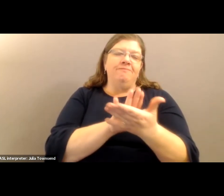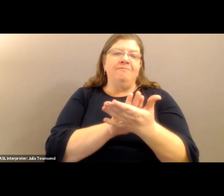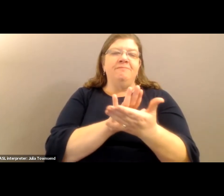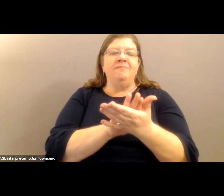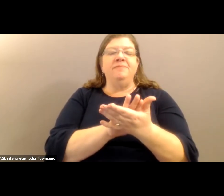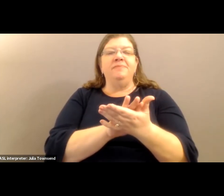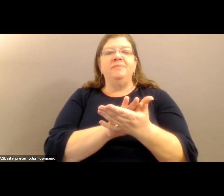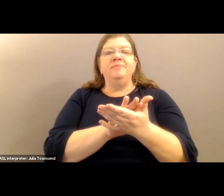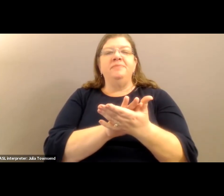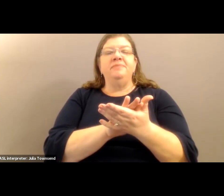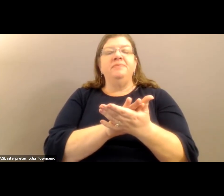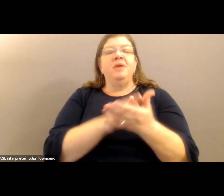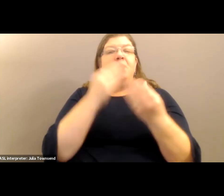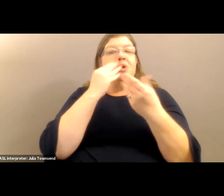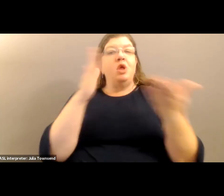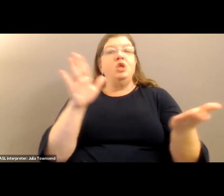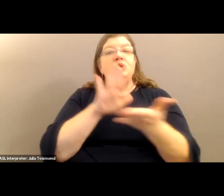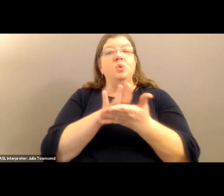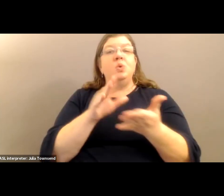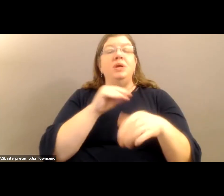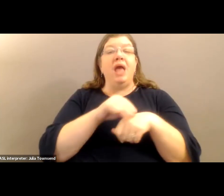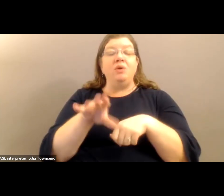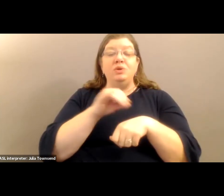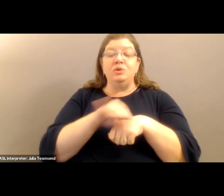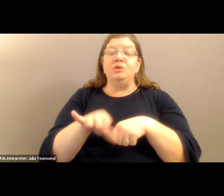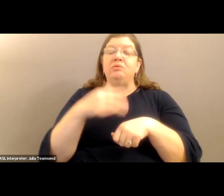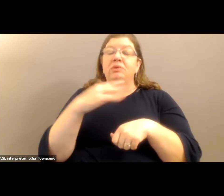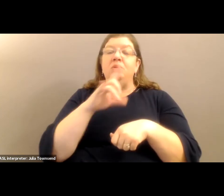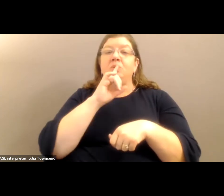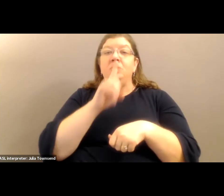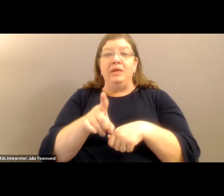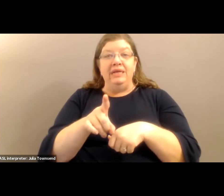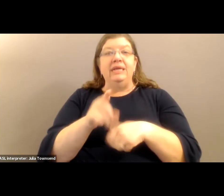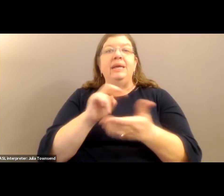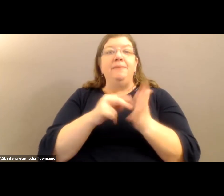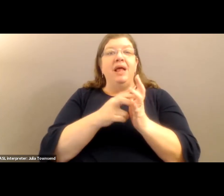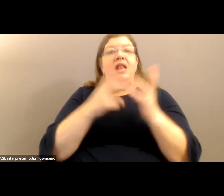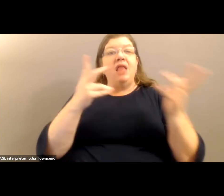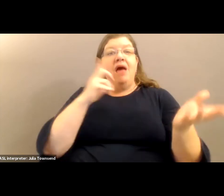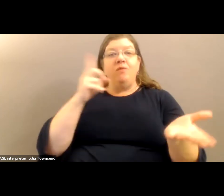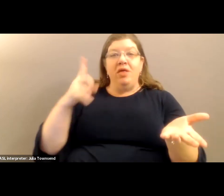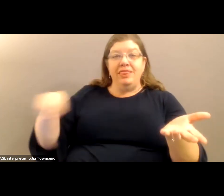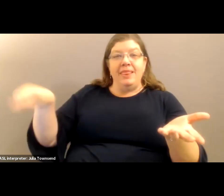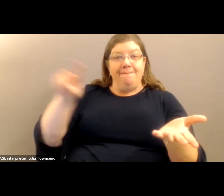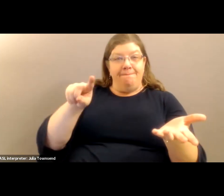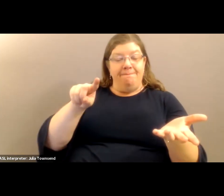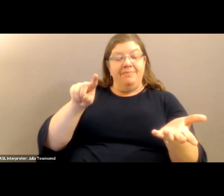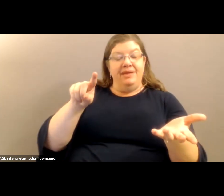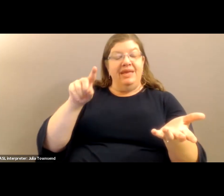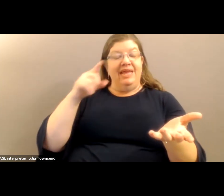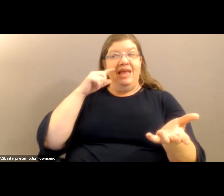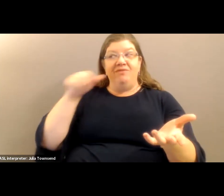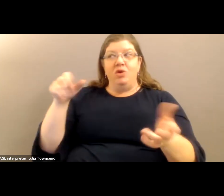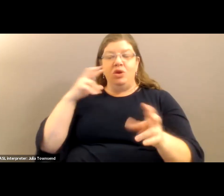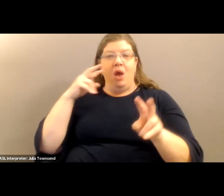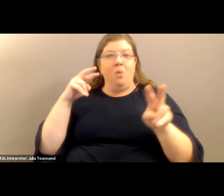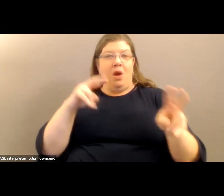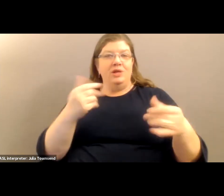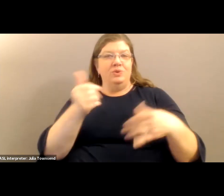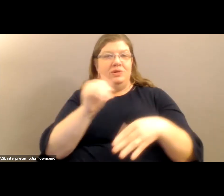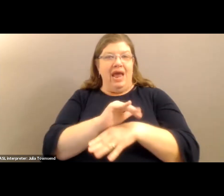I want you to know that the school counselors is going to mean a lot to them, and I'll make sure that if they're not watching, that